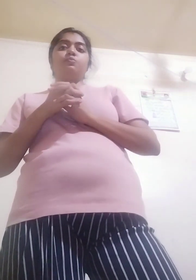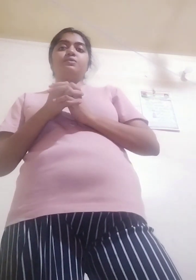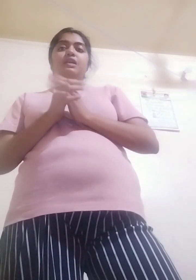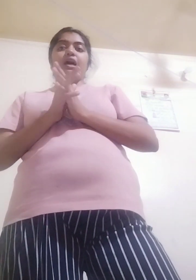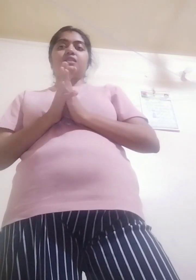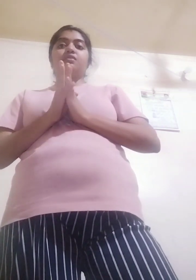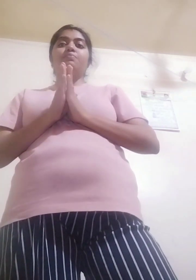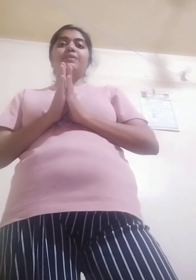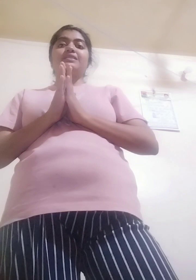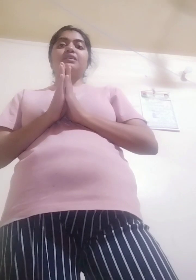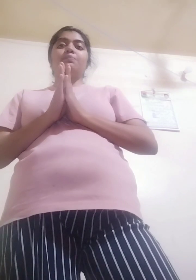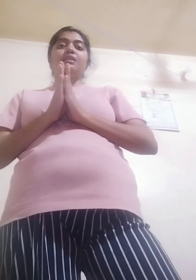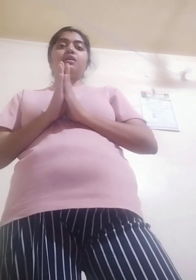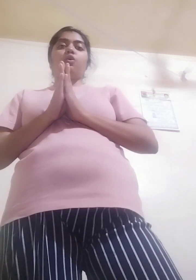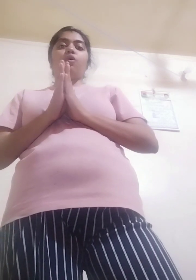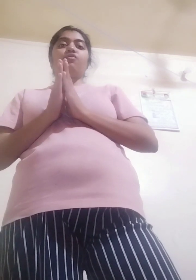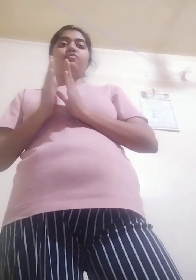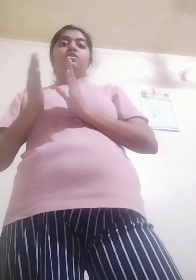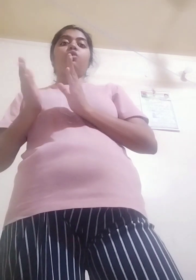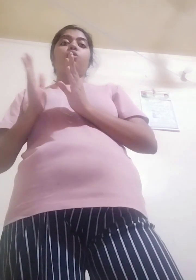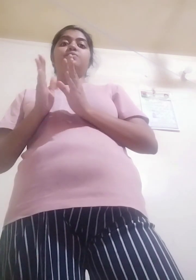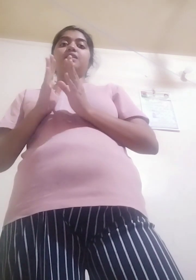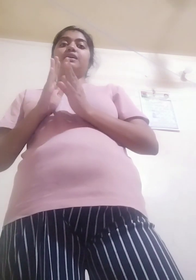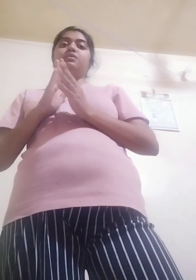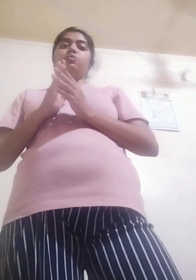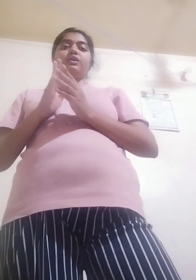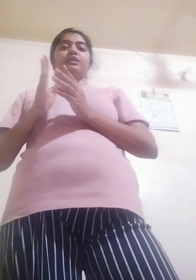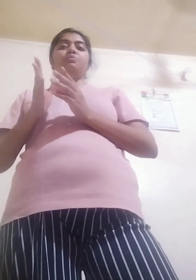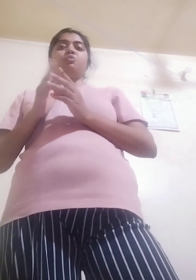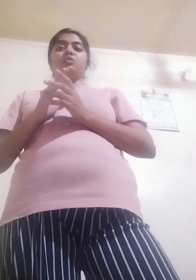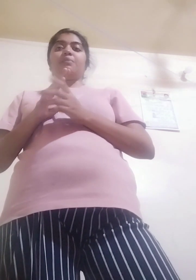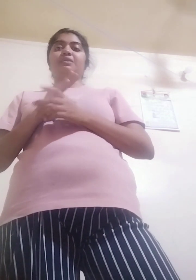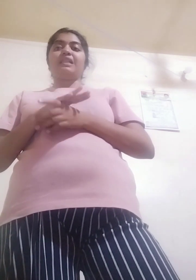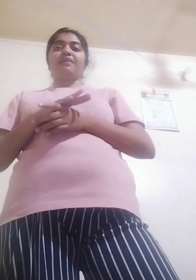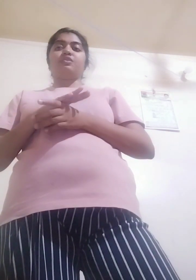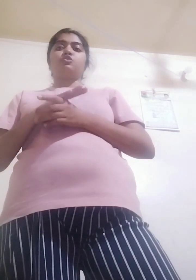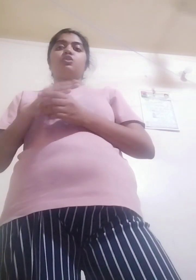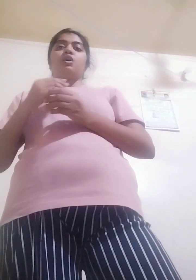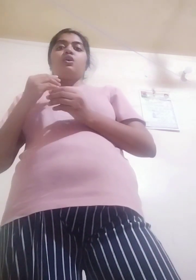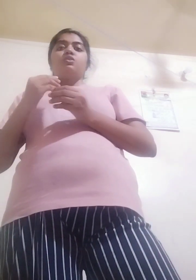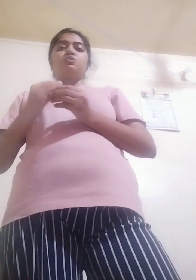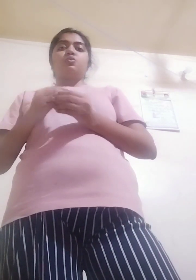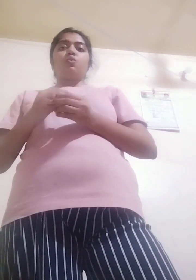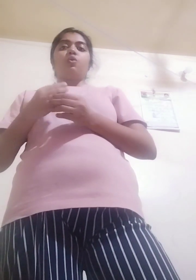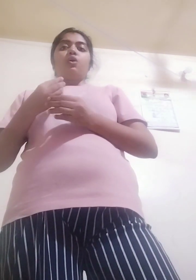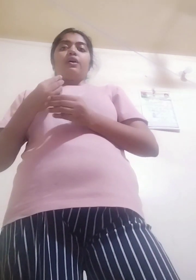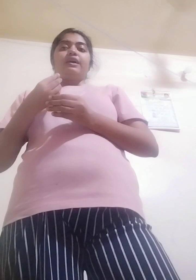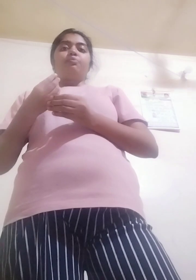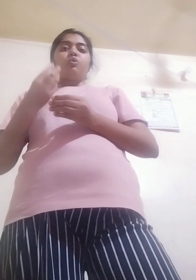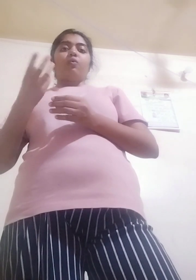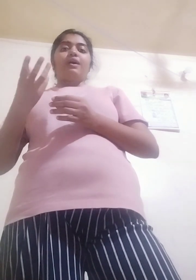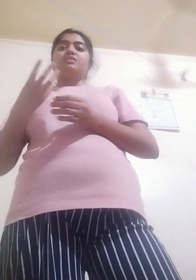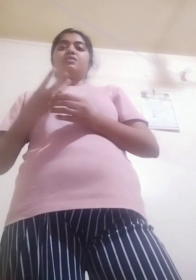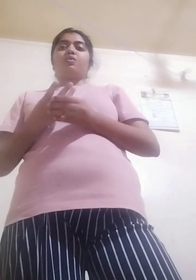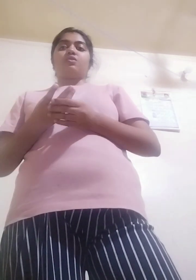OOPS are the basic pillar of the object oriented programming language. So it provides the